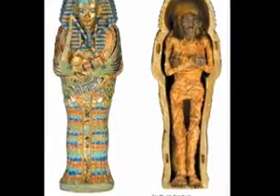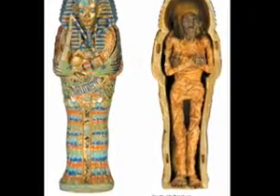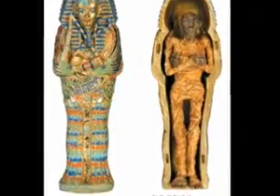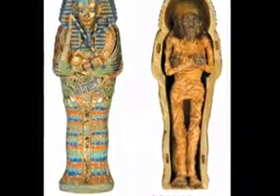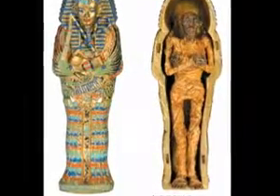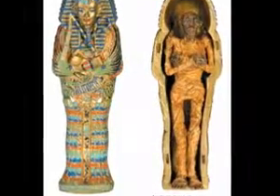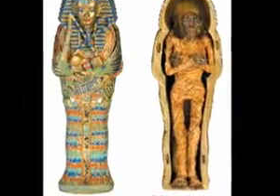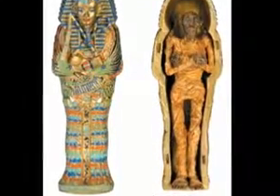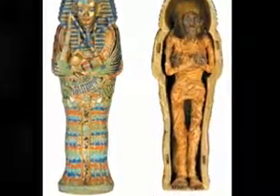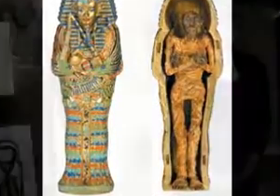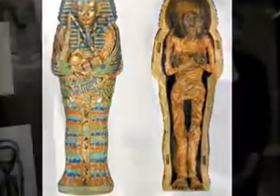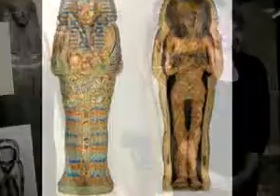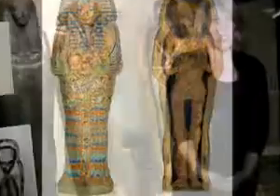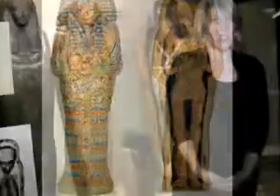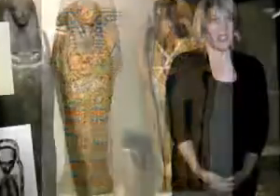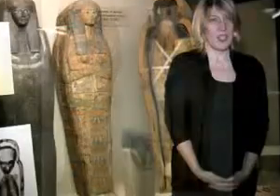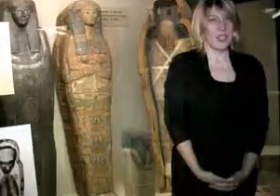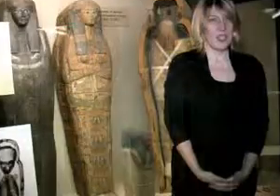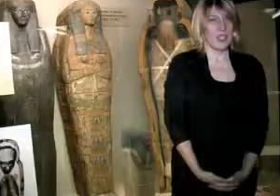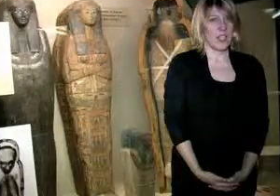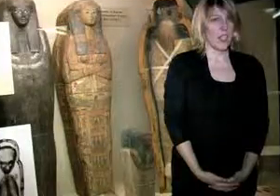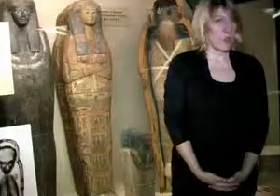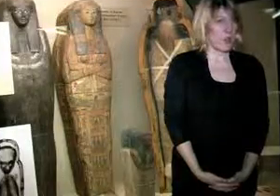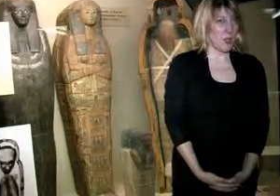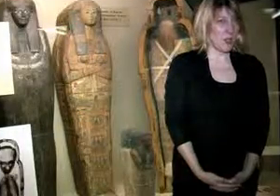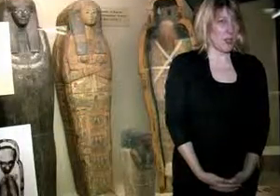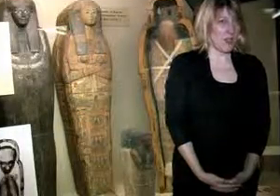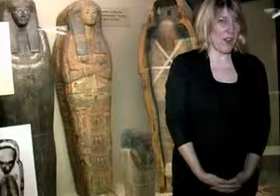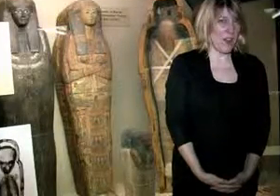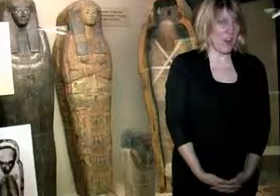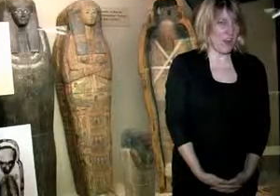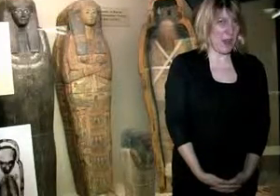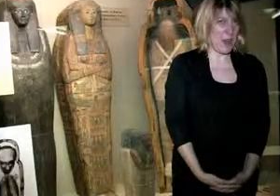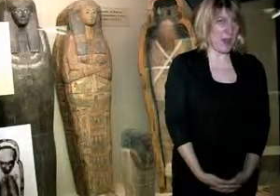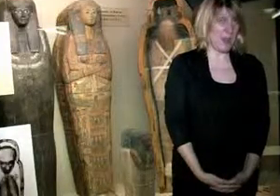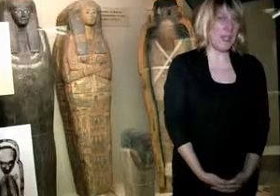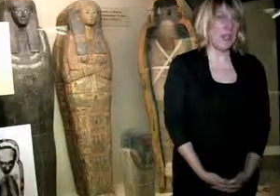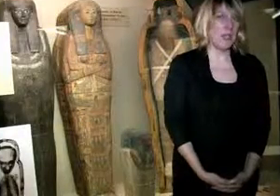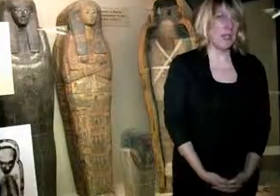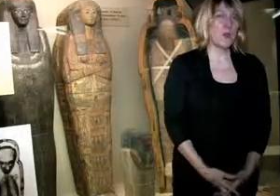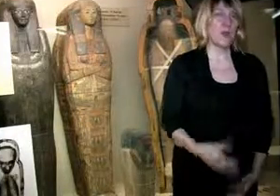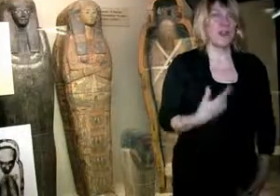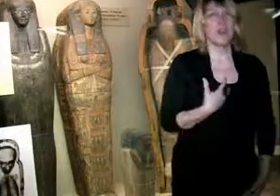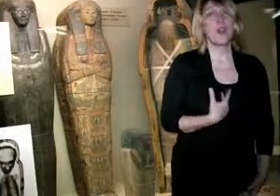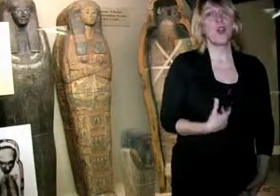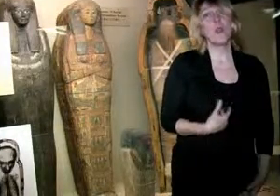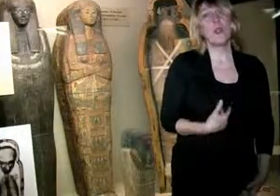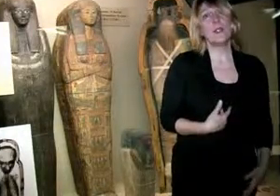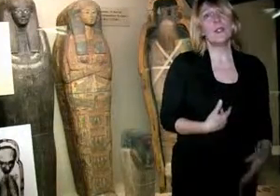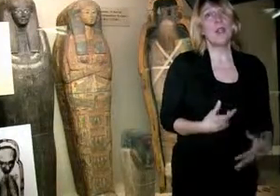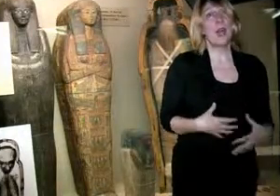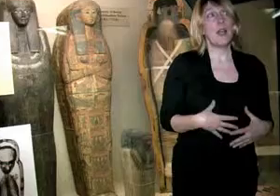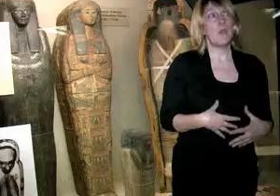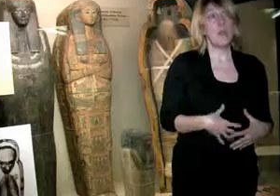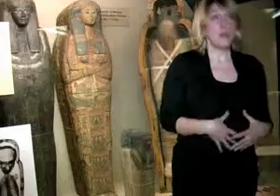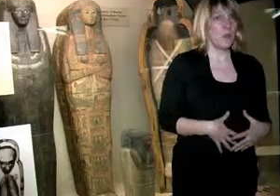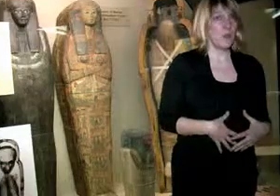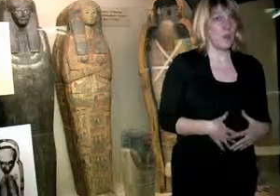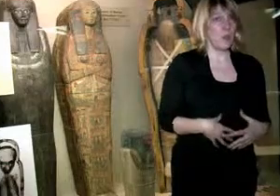one. Initially, in order to mummify a body, you would cut it open and remove the